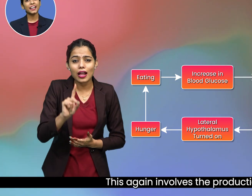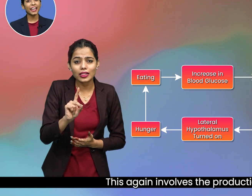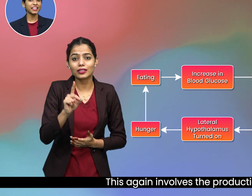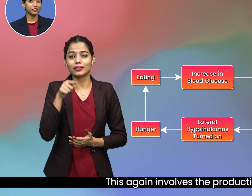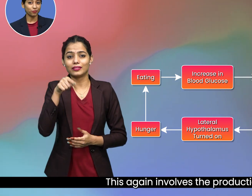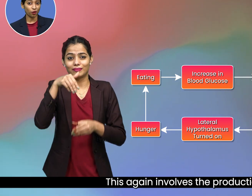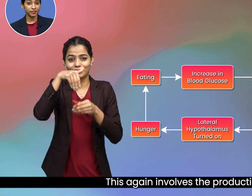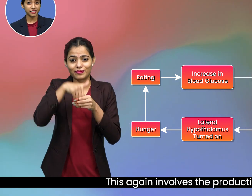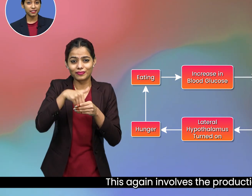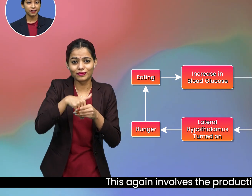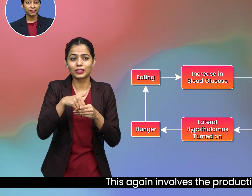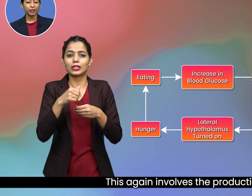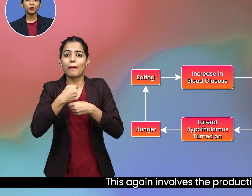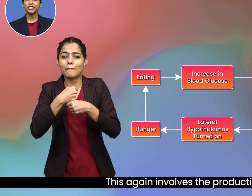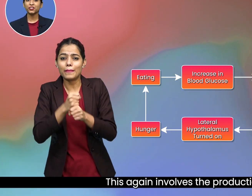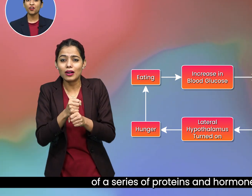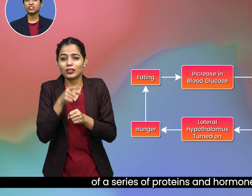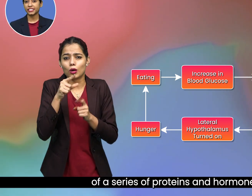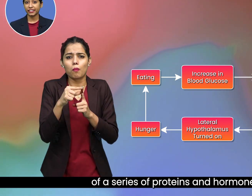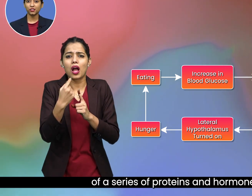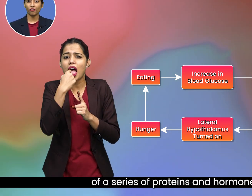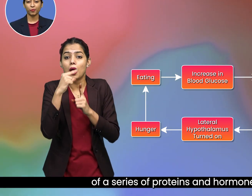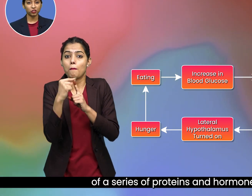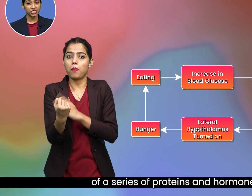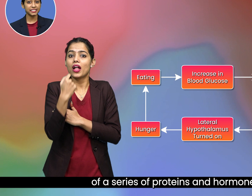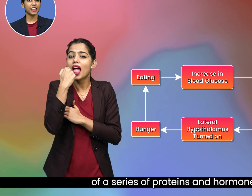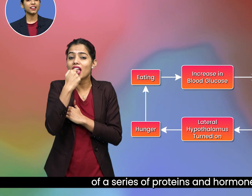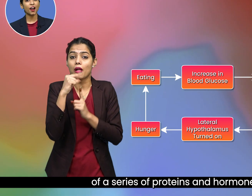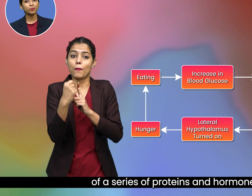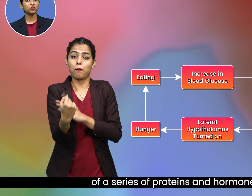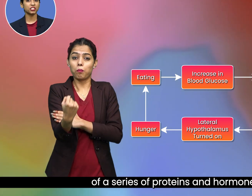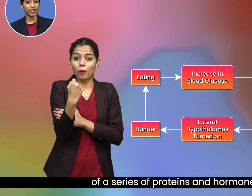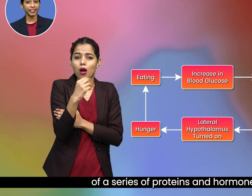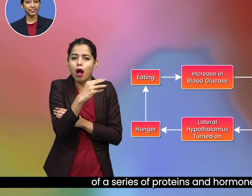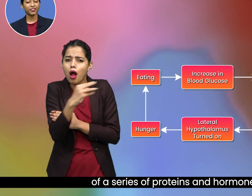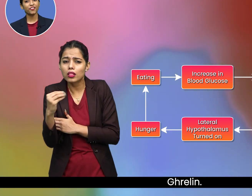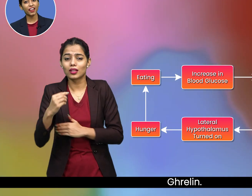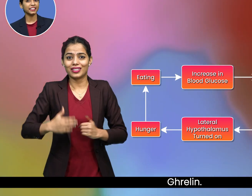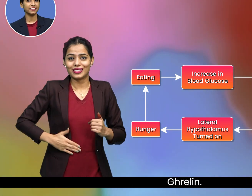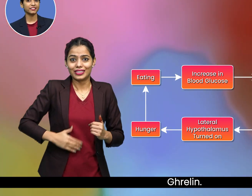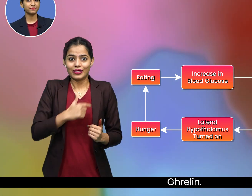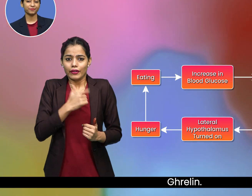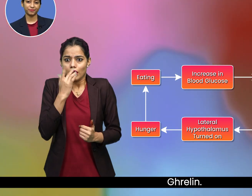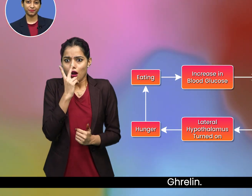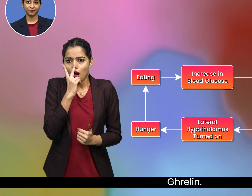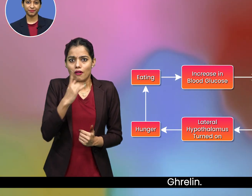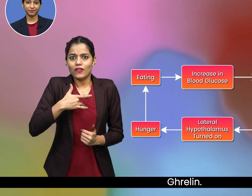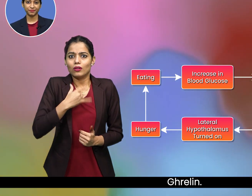This again involves the production of a series of proteins and hormones like ghrelin.